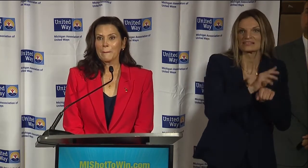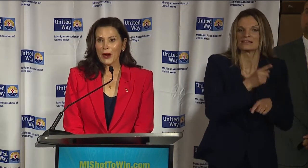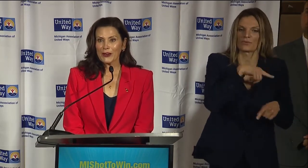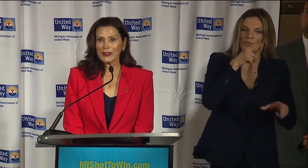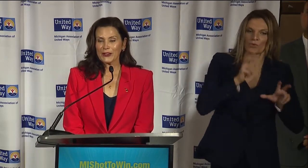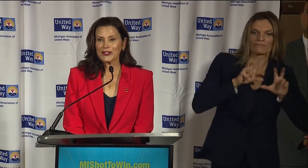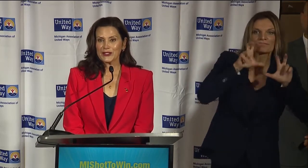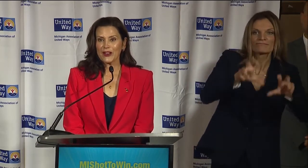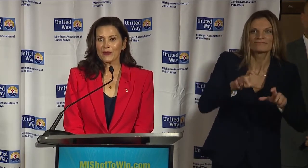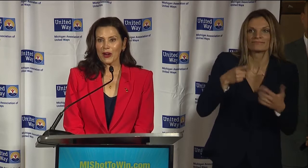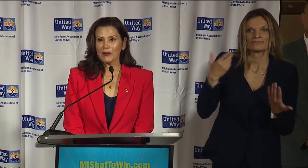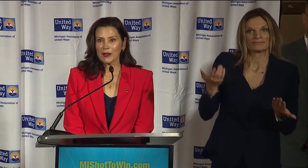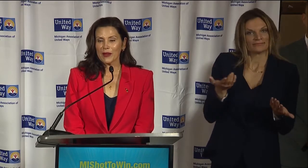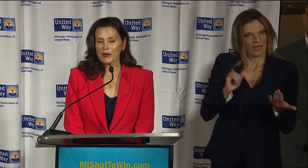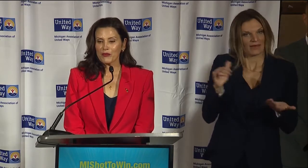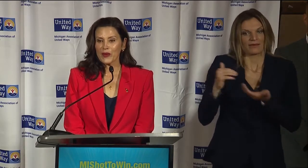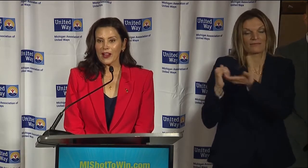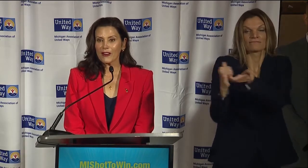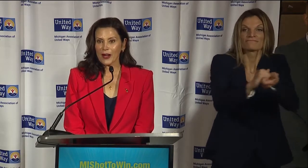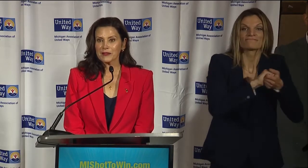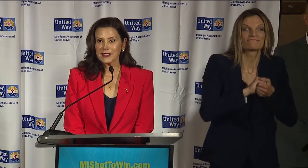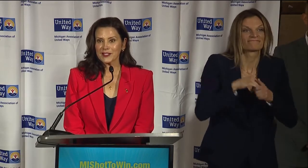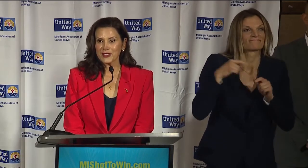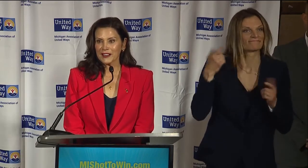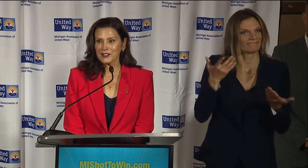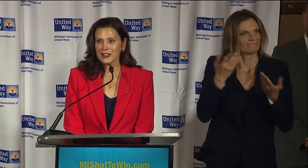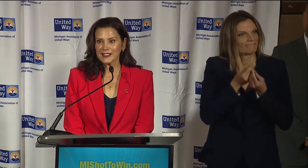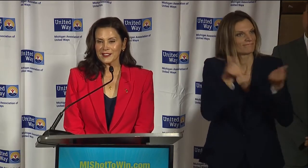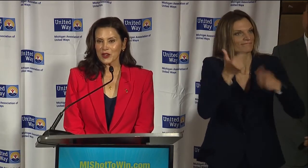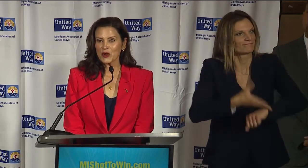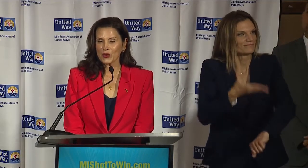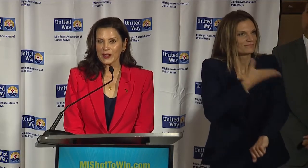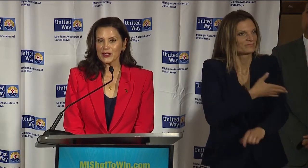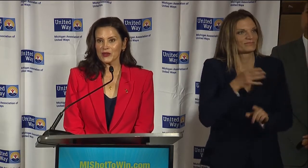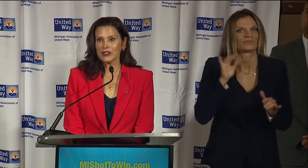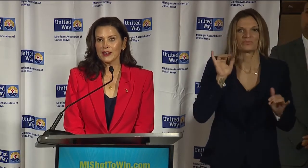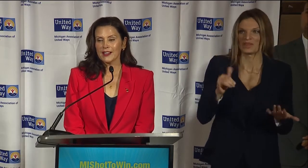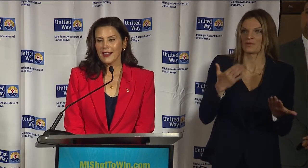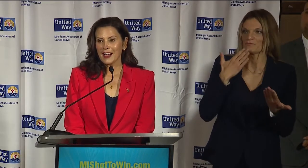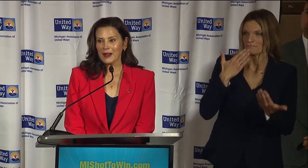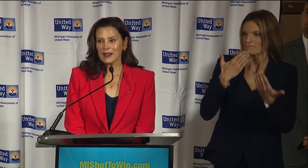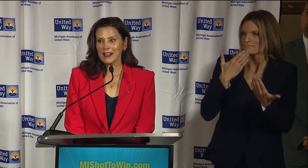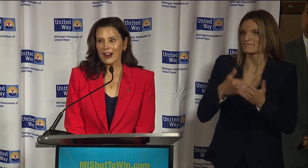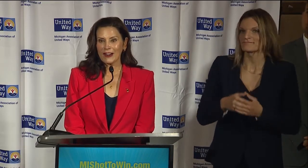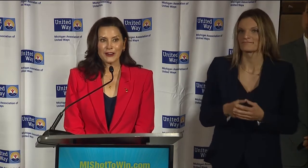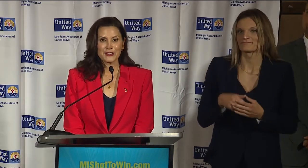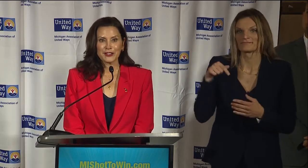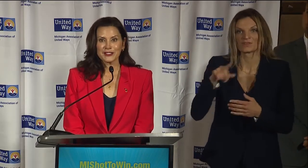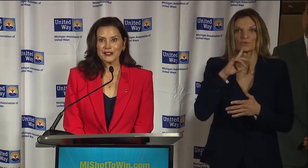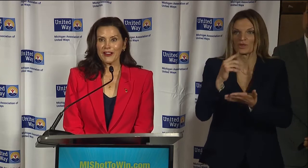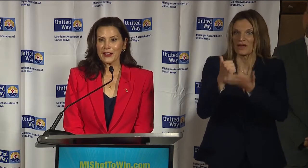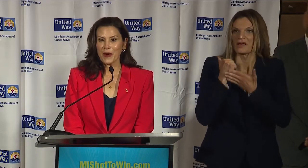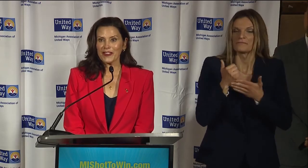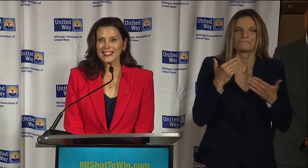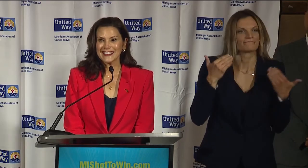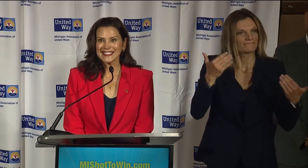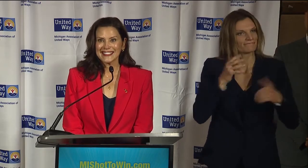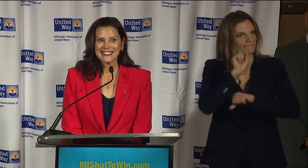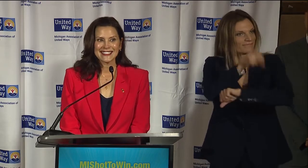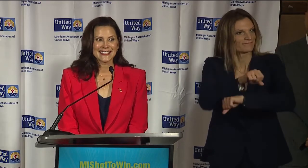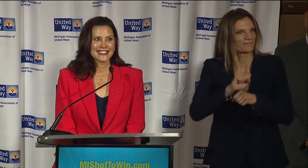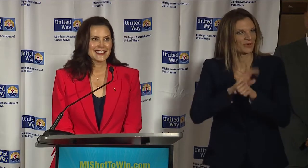sector partner to solve a problem. And we are up to this challenge, and this is a great tool in our arsenal to fight